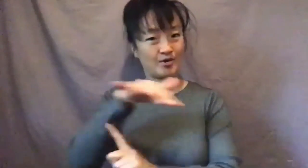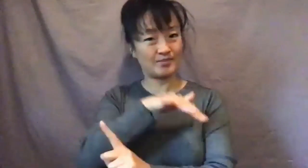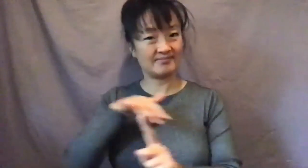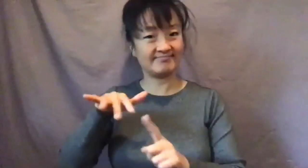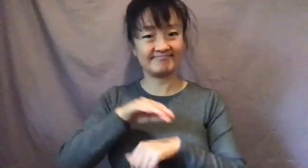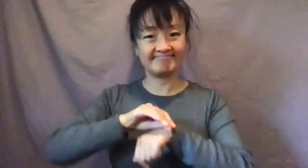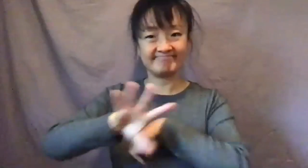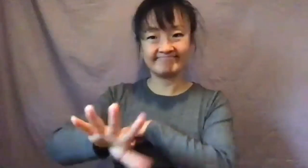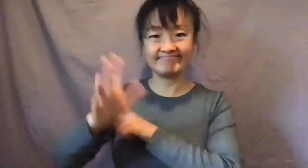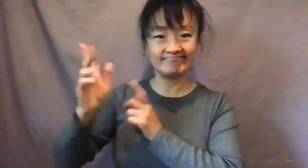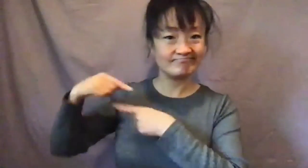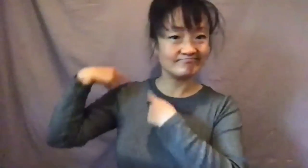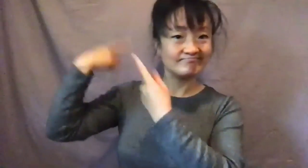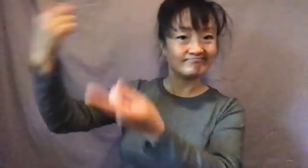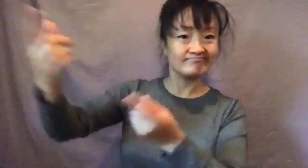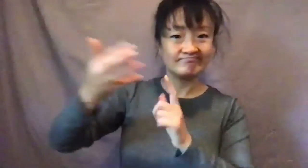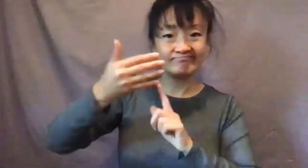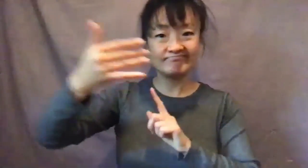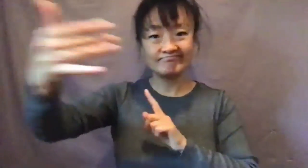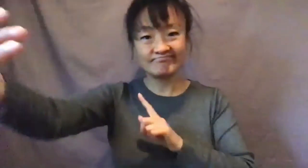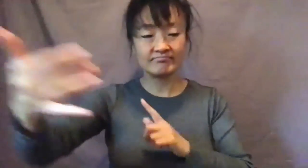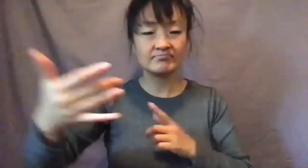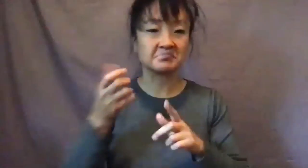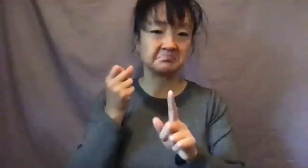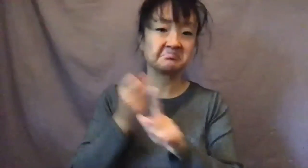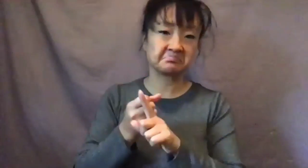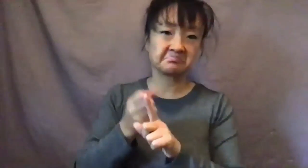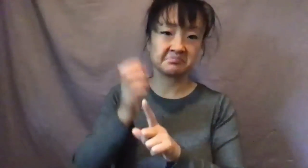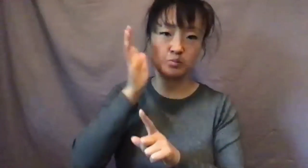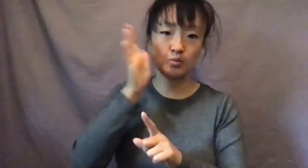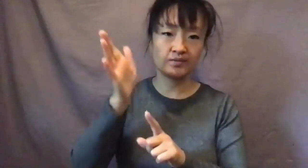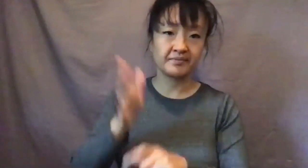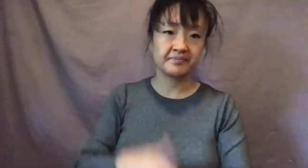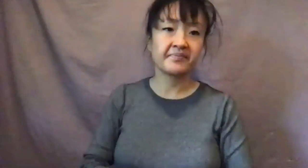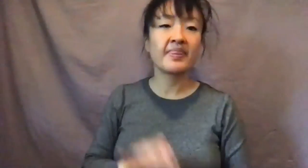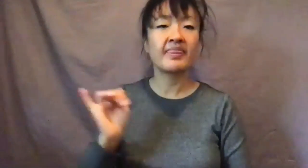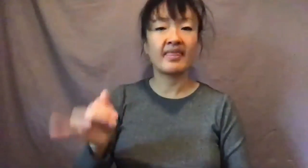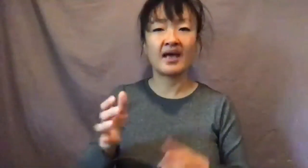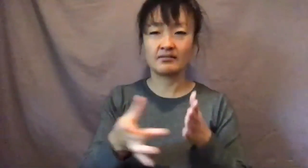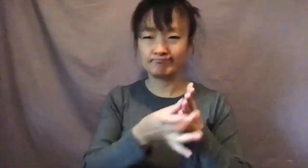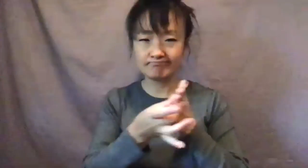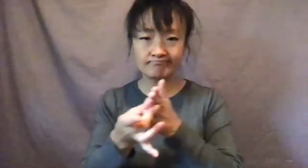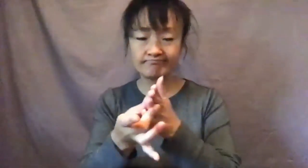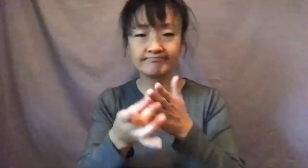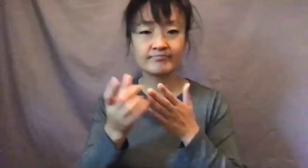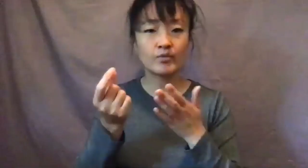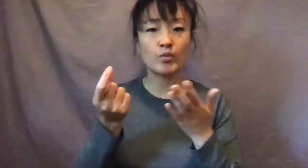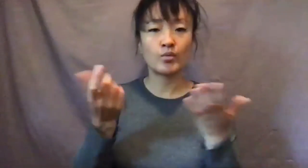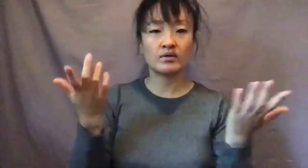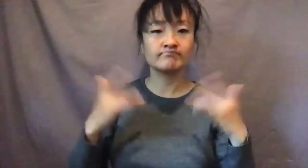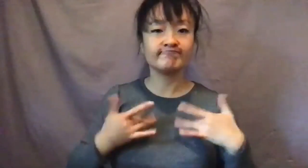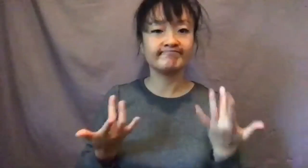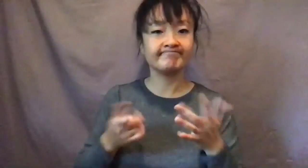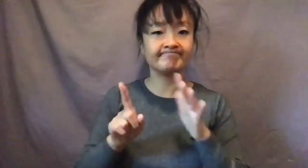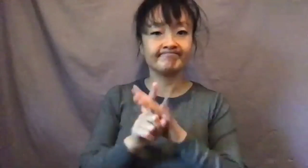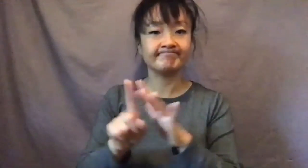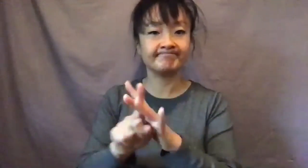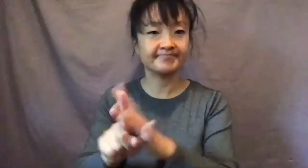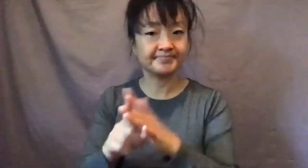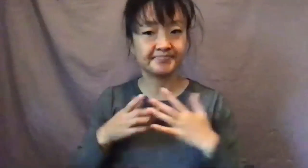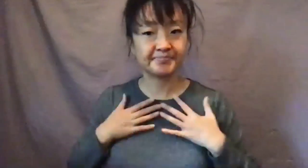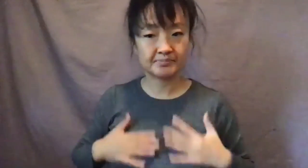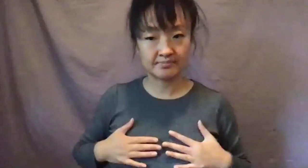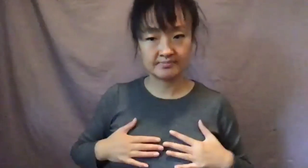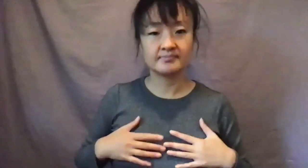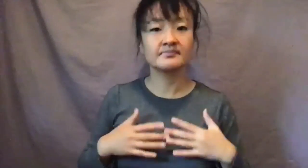generations have an effect. So that also dictates what ends up going on for us, you know,